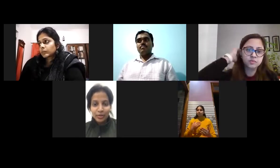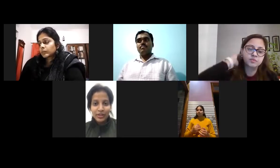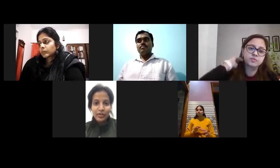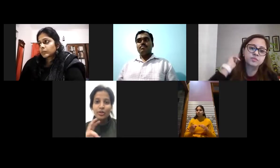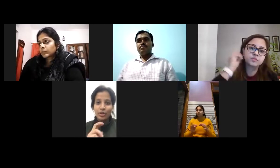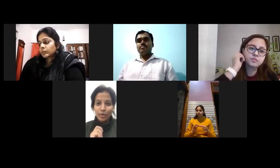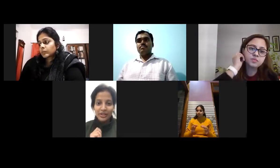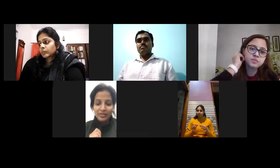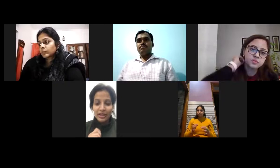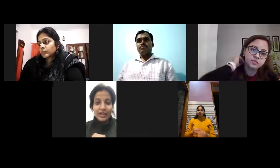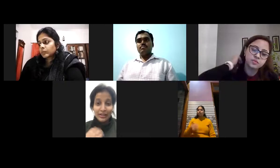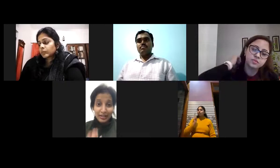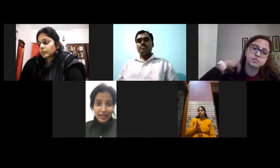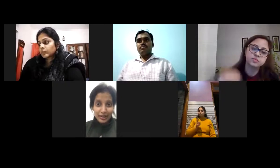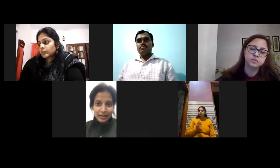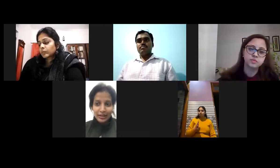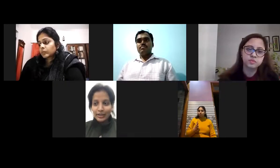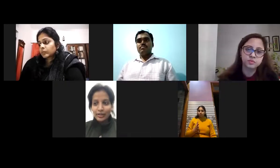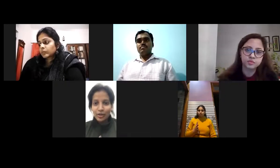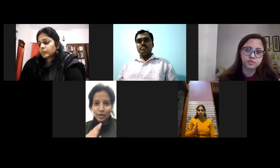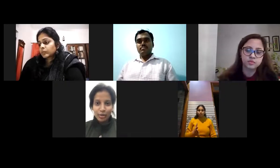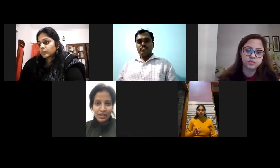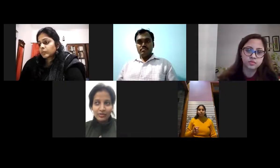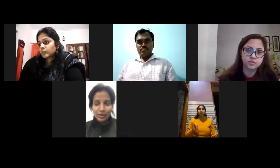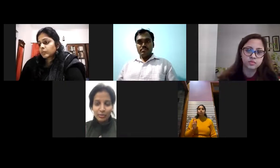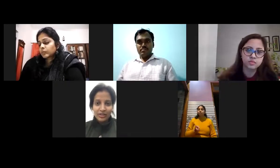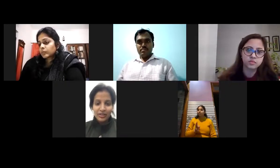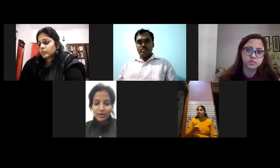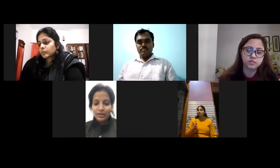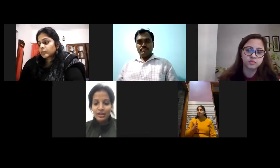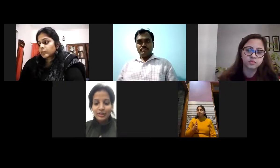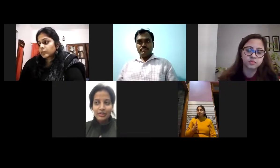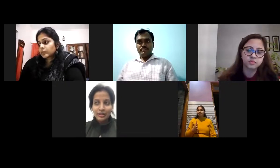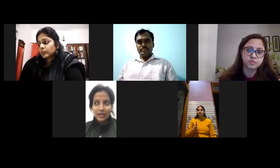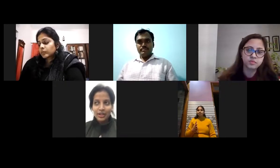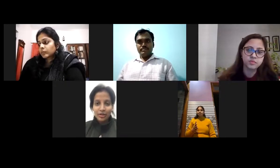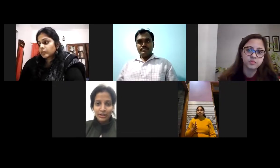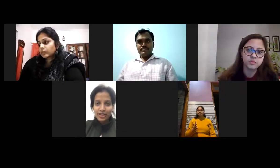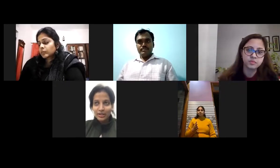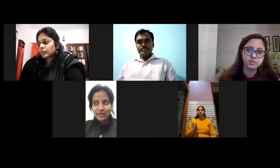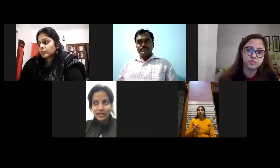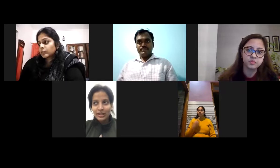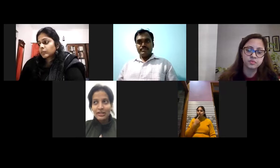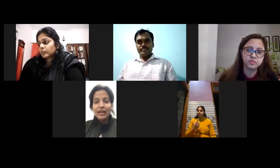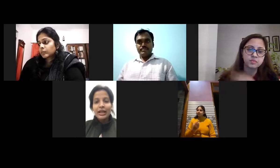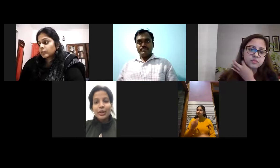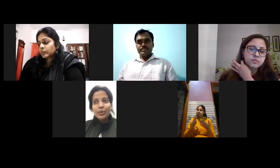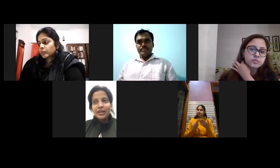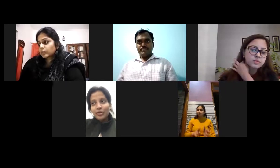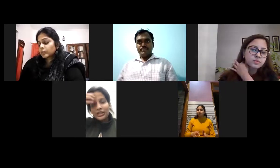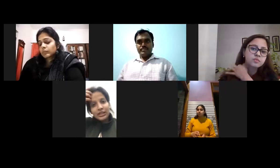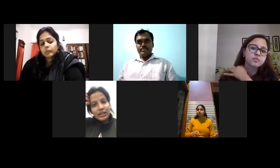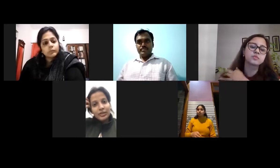to do which was not normative, that is another kind of normative discourse that can be talked in gendered sense,